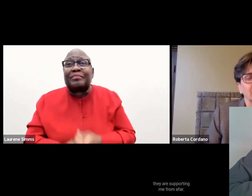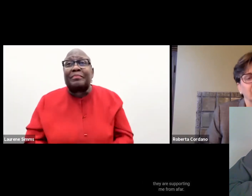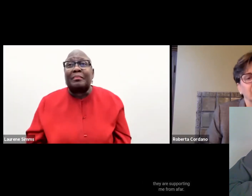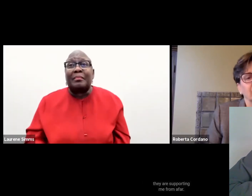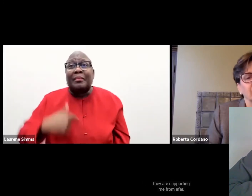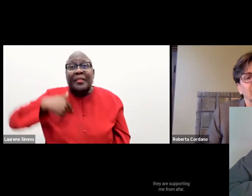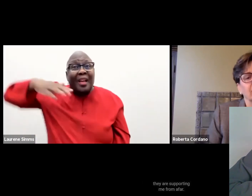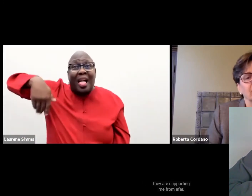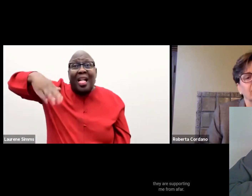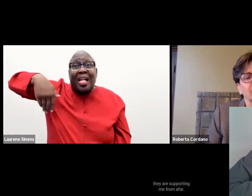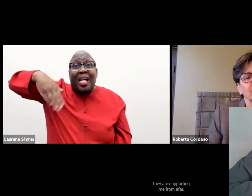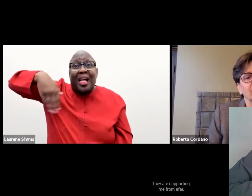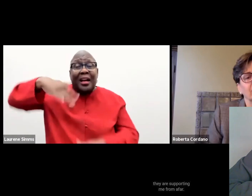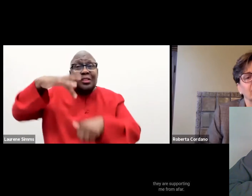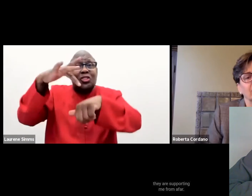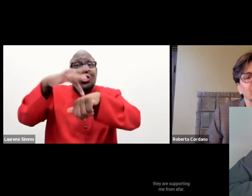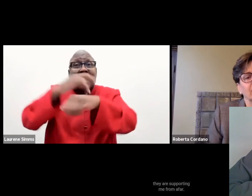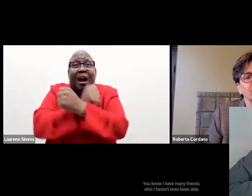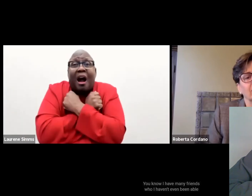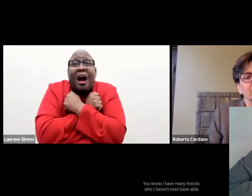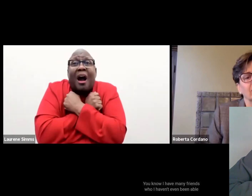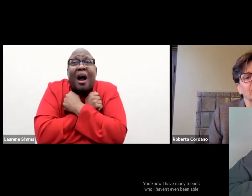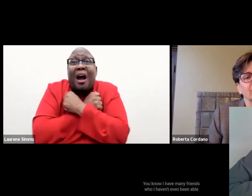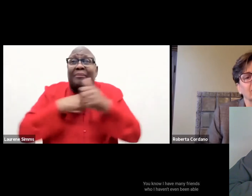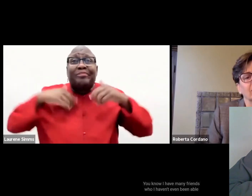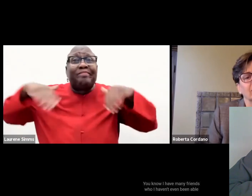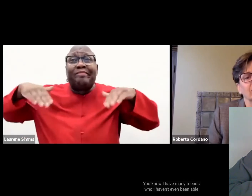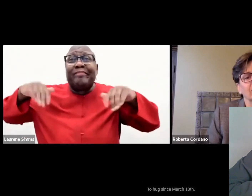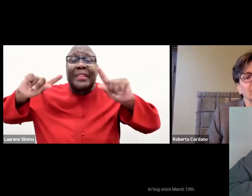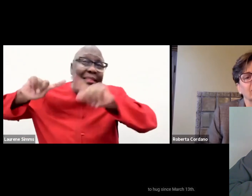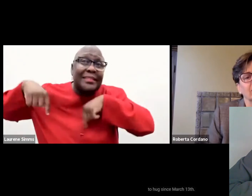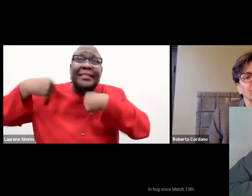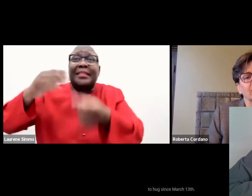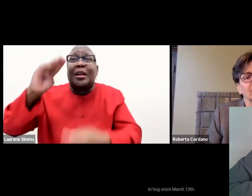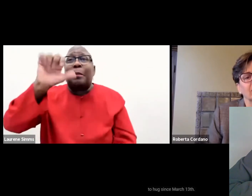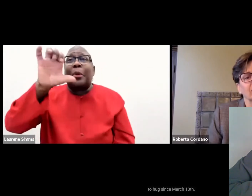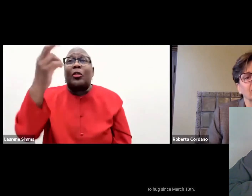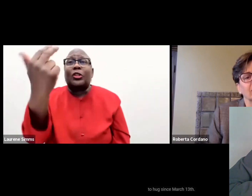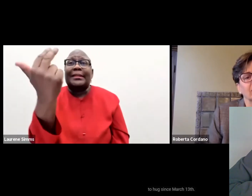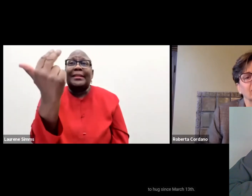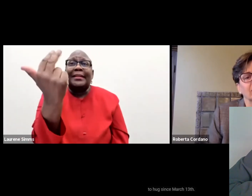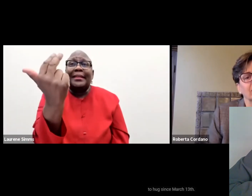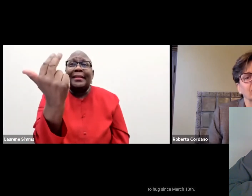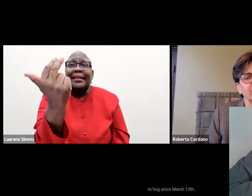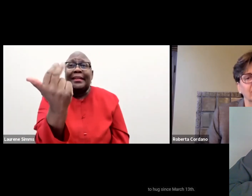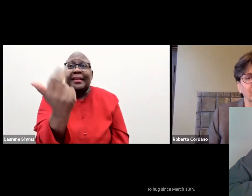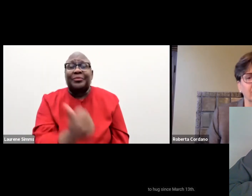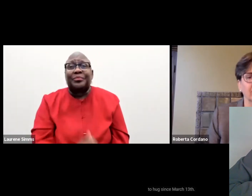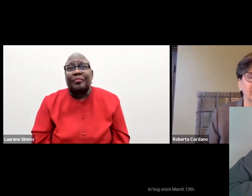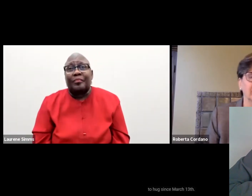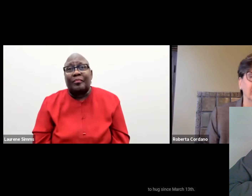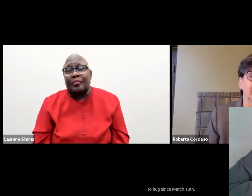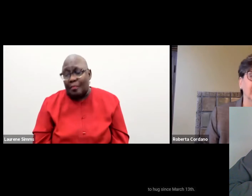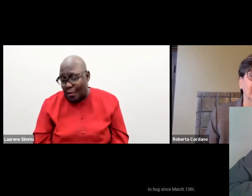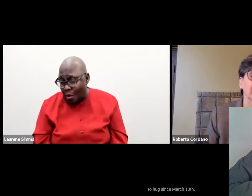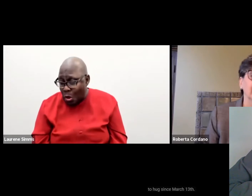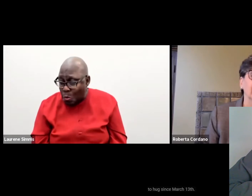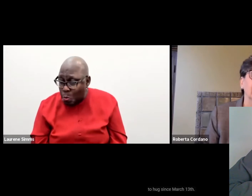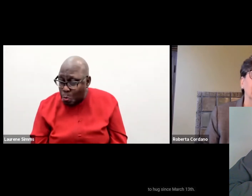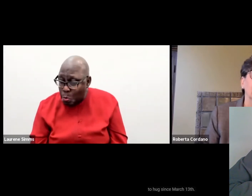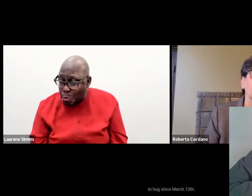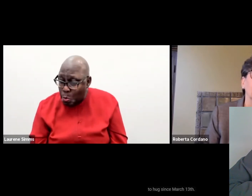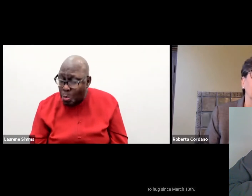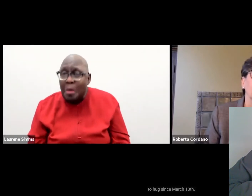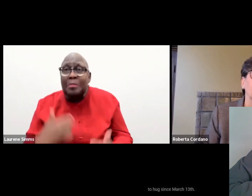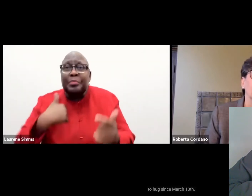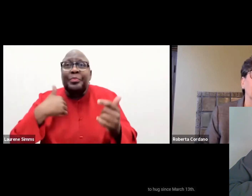but I have my family who are supporting me, even though they're far away, because they love me and they know that I haven't given